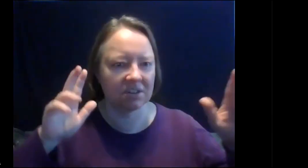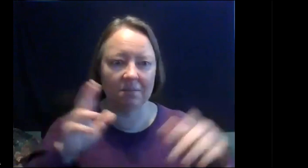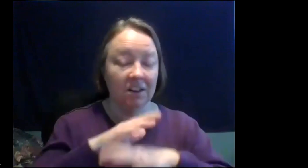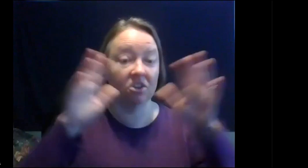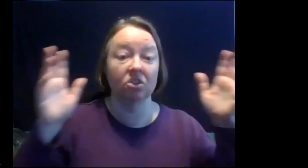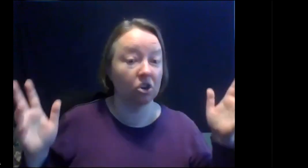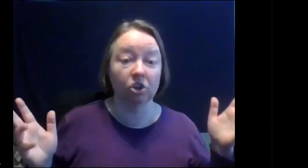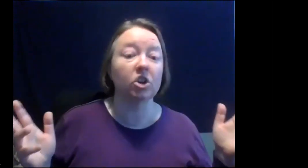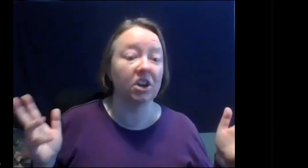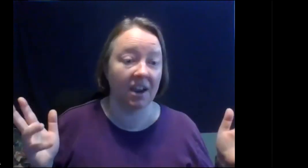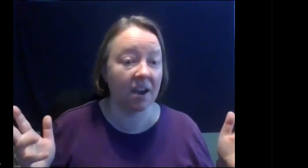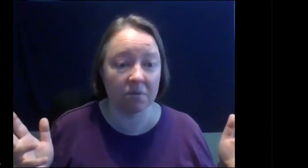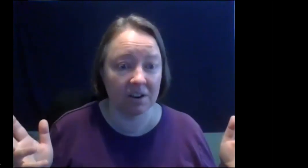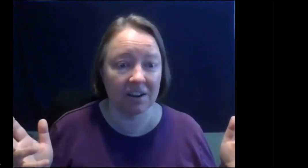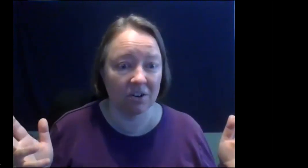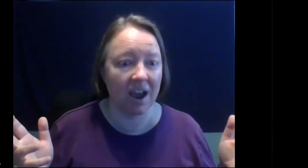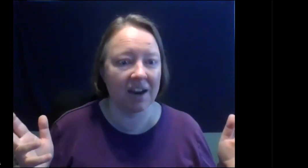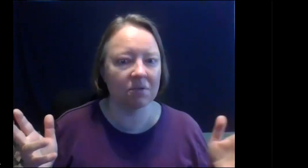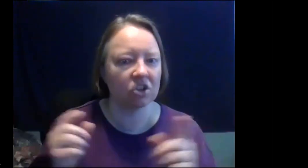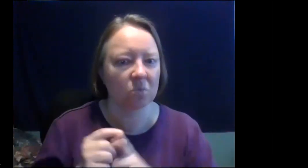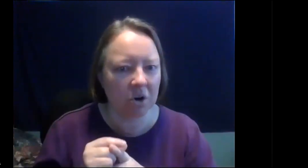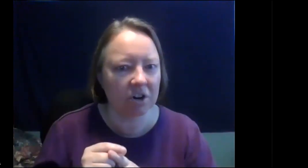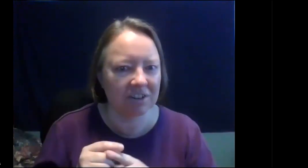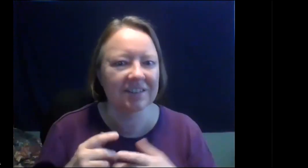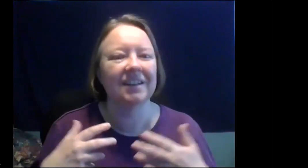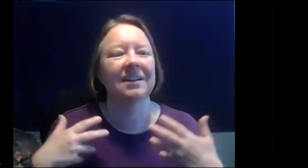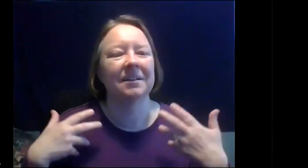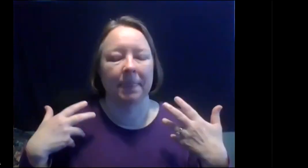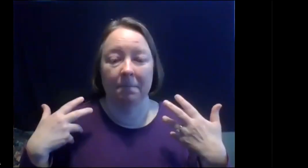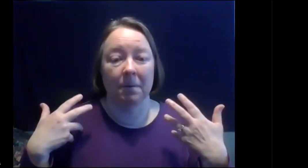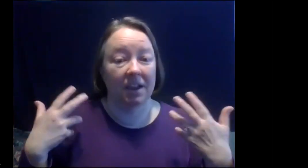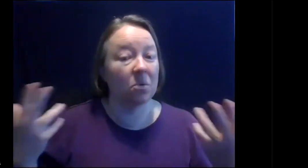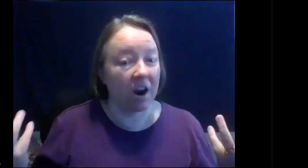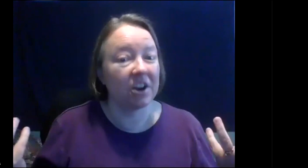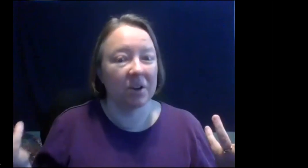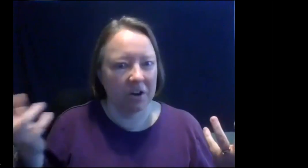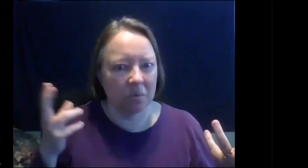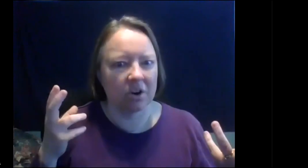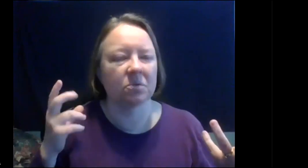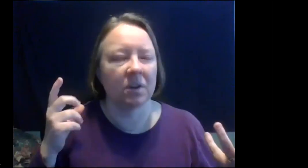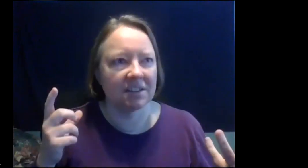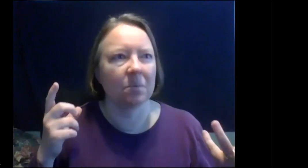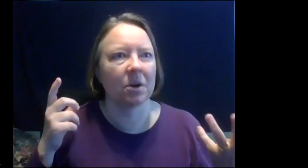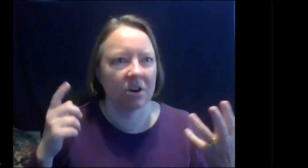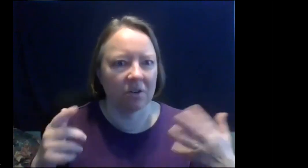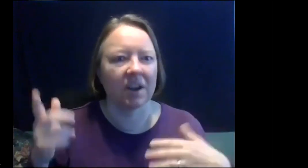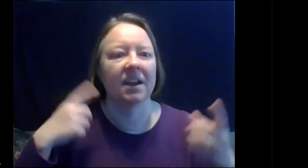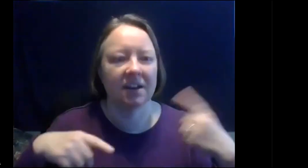is, you're learning every, not even just words, but you're hearing words. What is that word? Okay. And